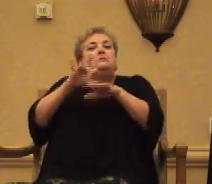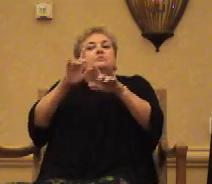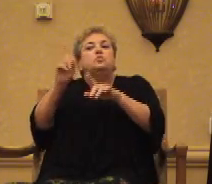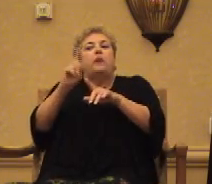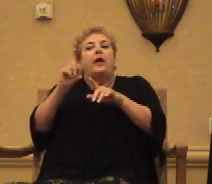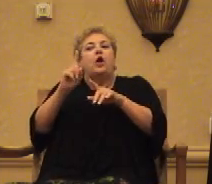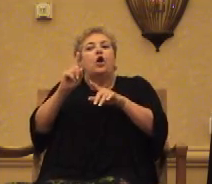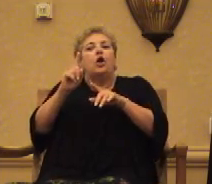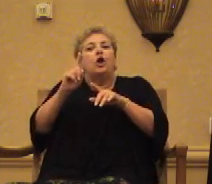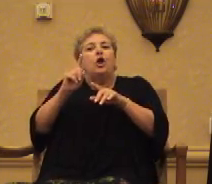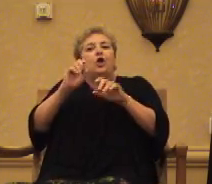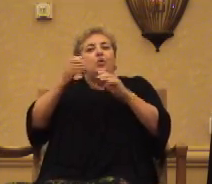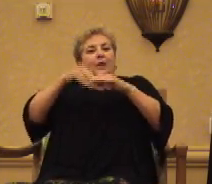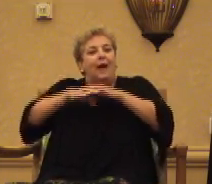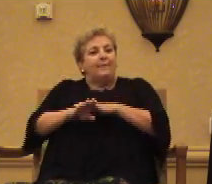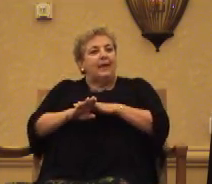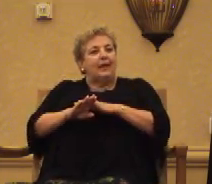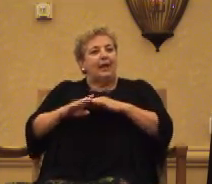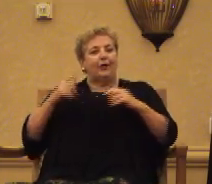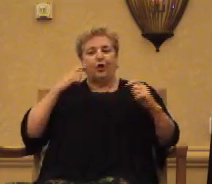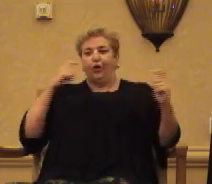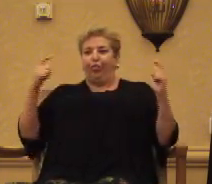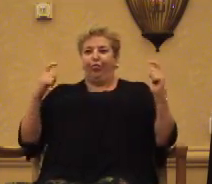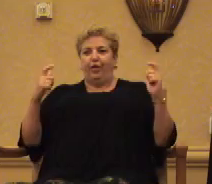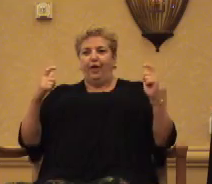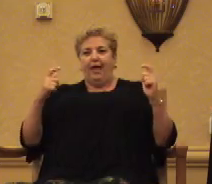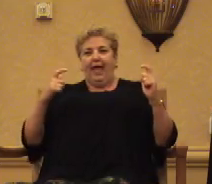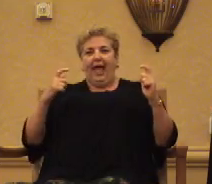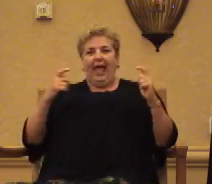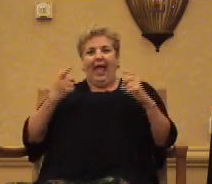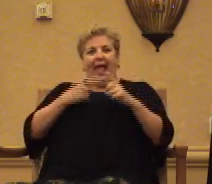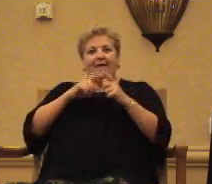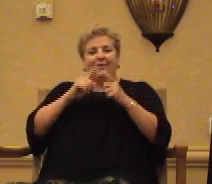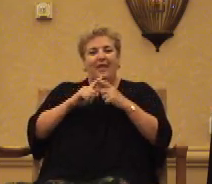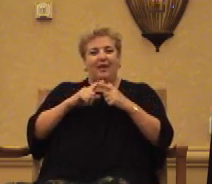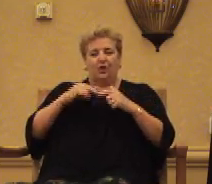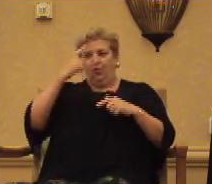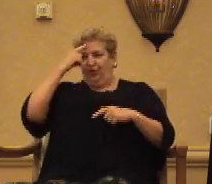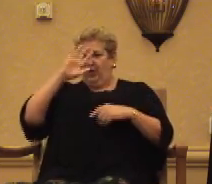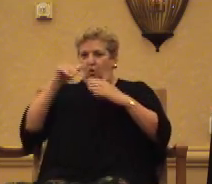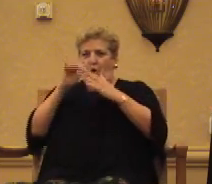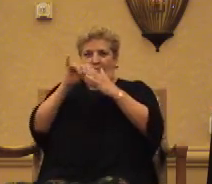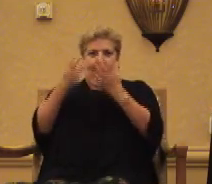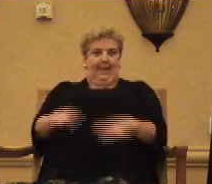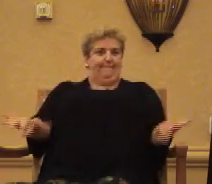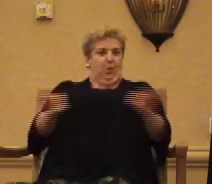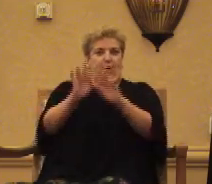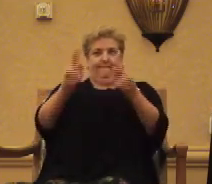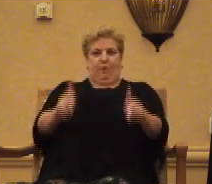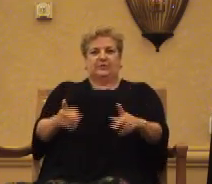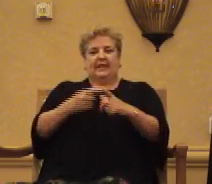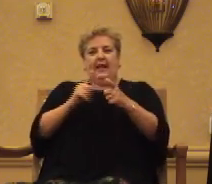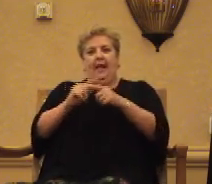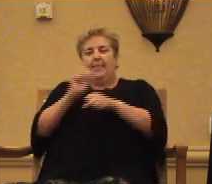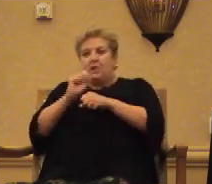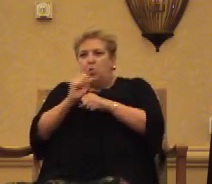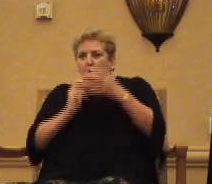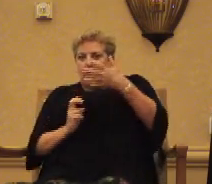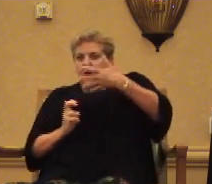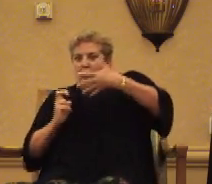tradition, where you come in a big shot and work your way up to servant. I mean, everywhere else it's the other way around. You come in a